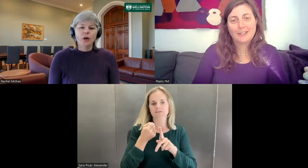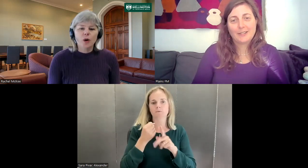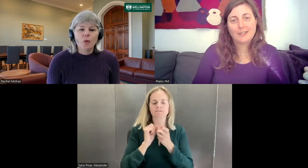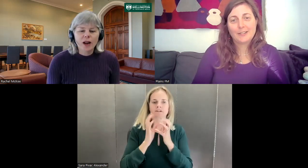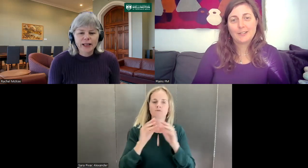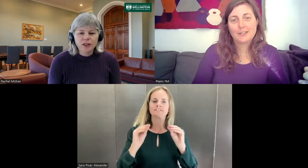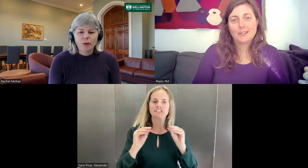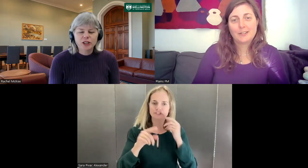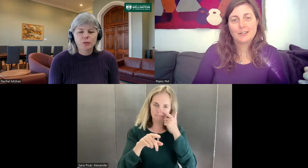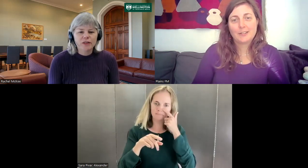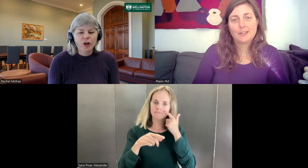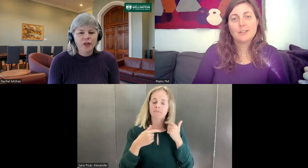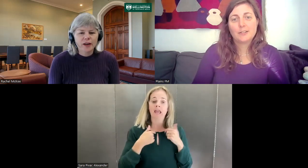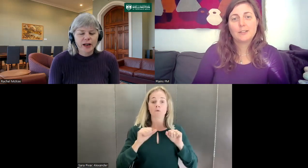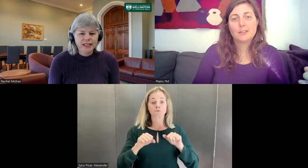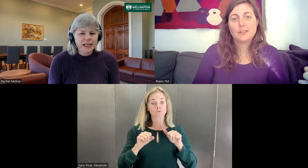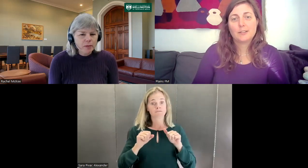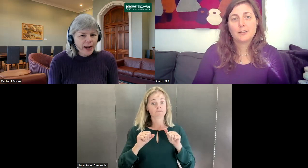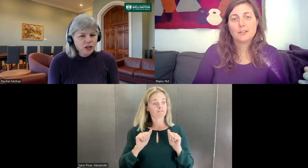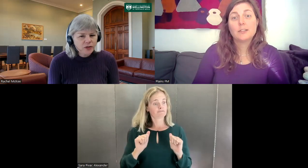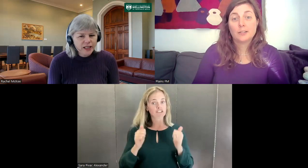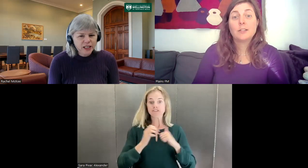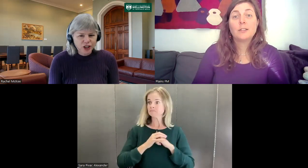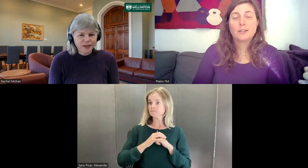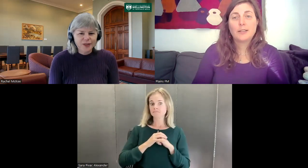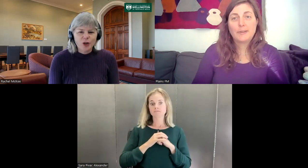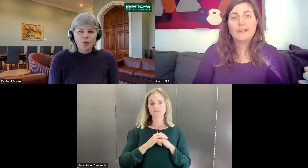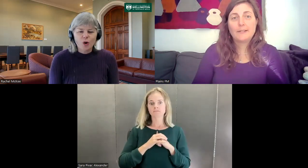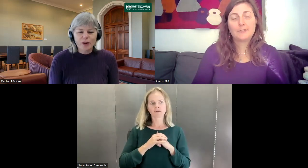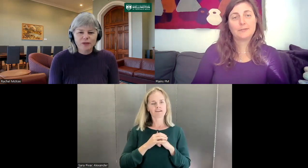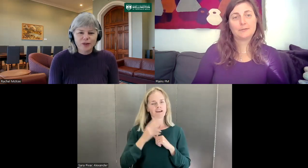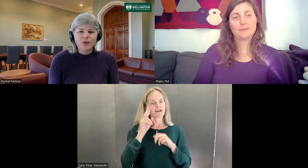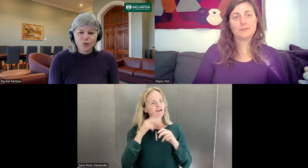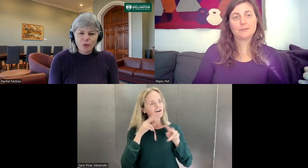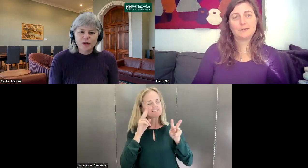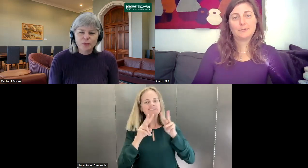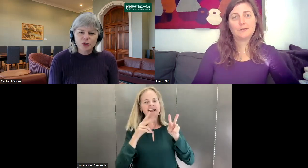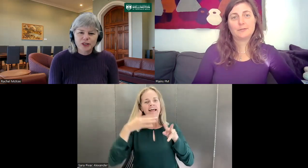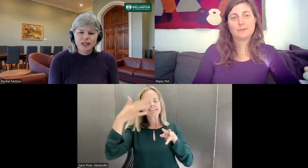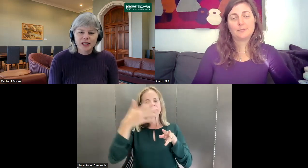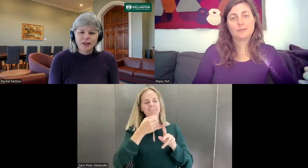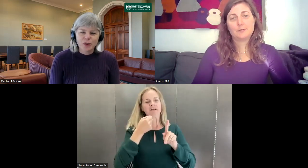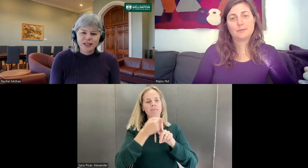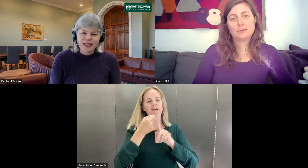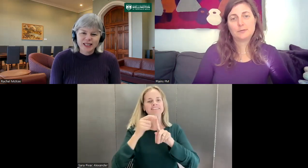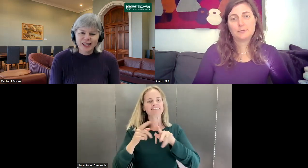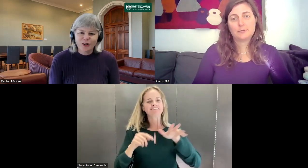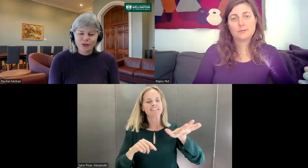Well, I can comment just briefly on the, I guess, the impacts of that teaching. What we've, what we've observed is that we see a lot of